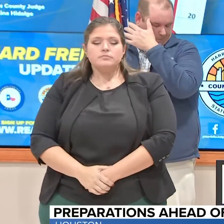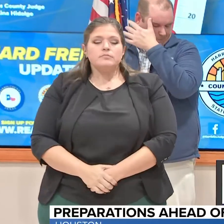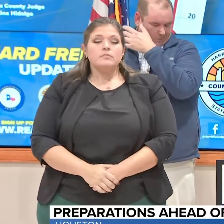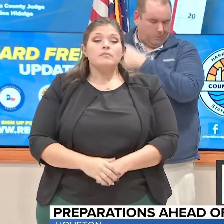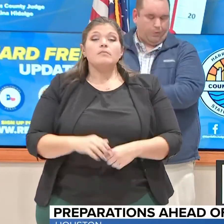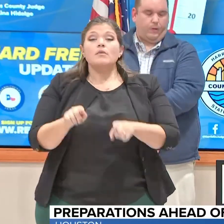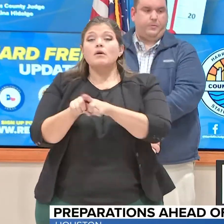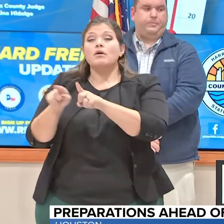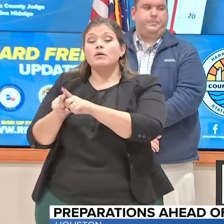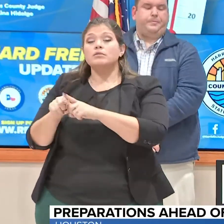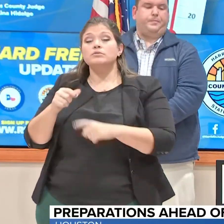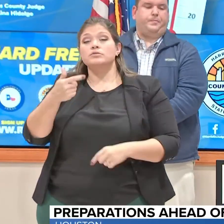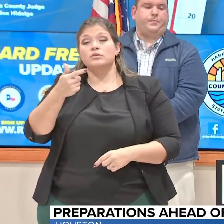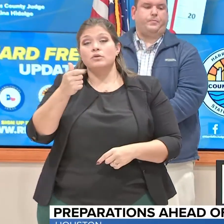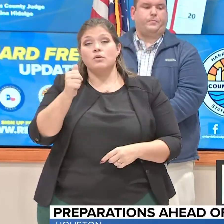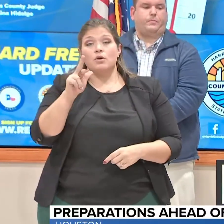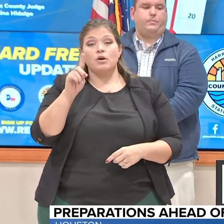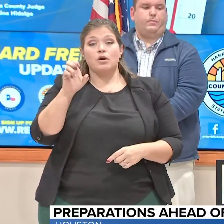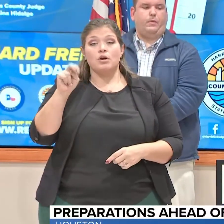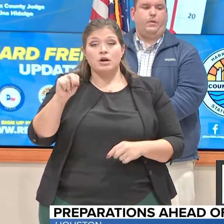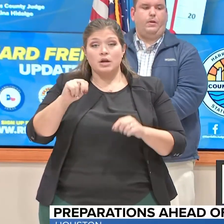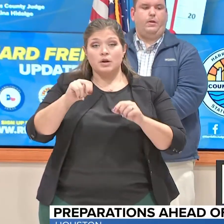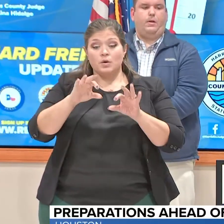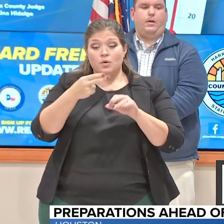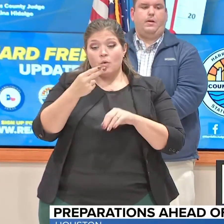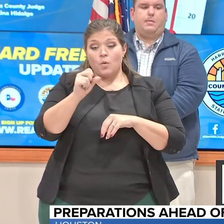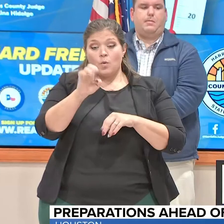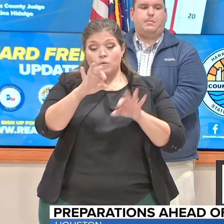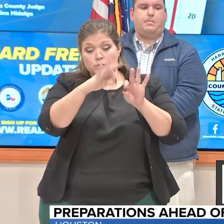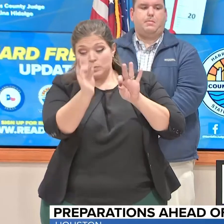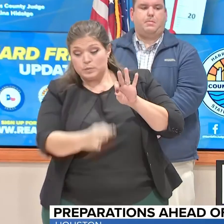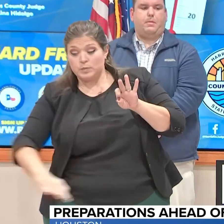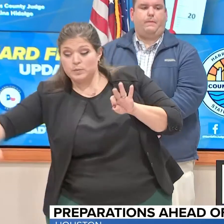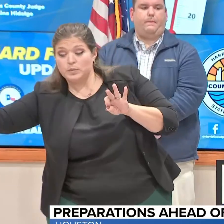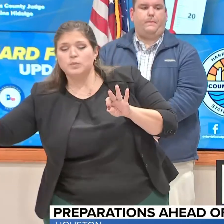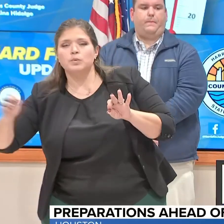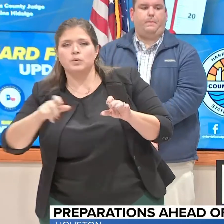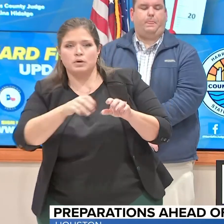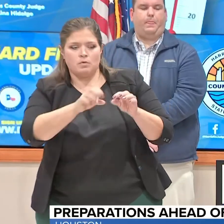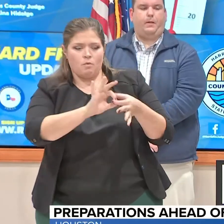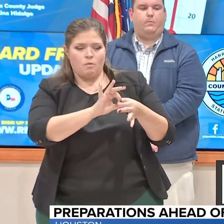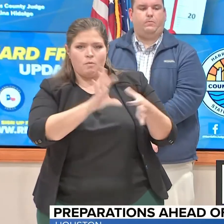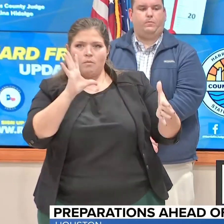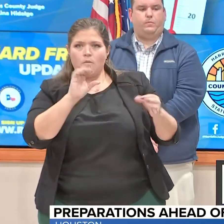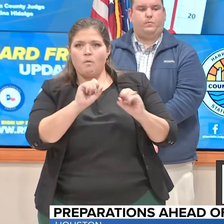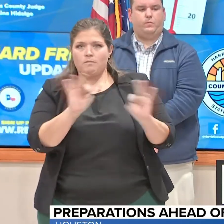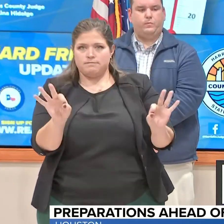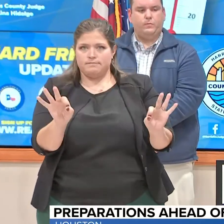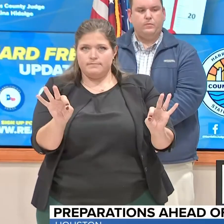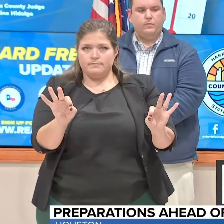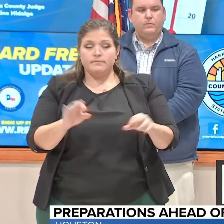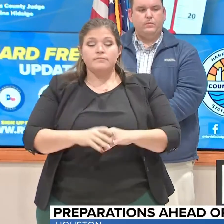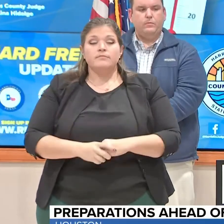garden hoses connected to the outside faucets. And